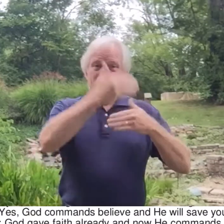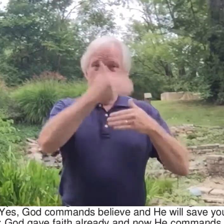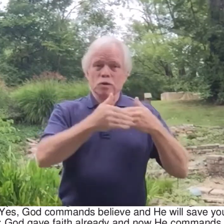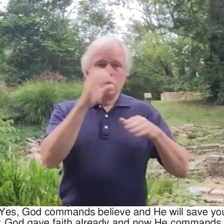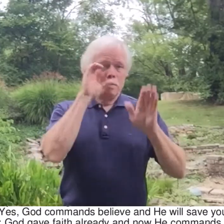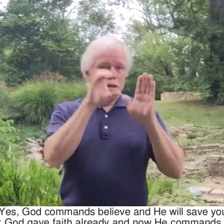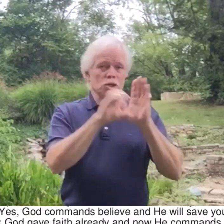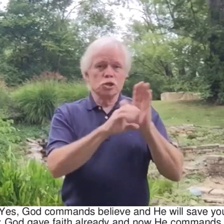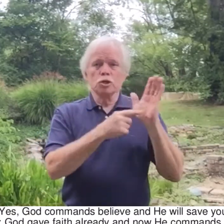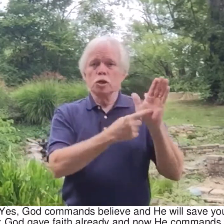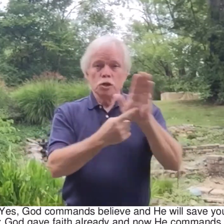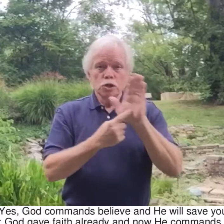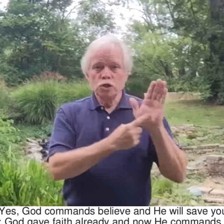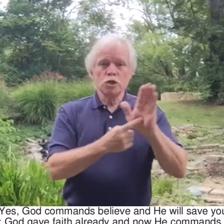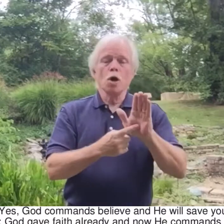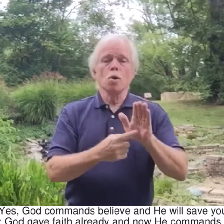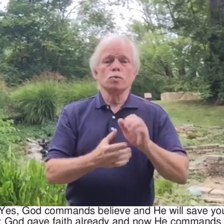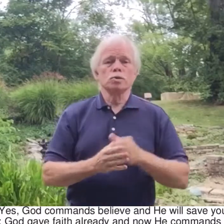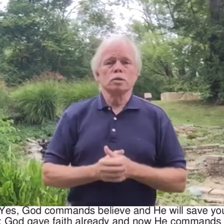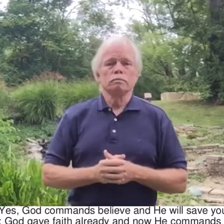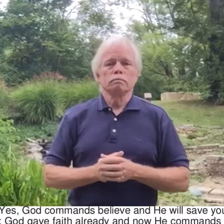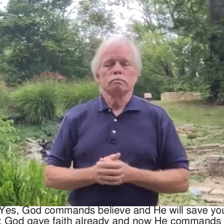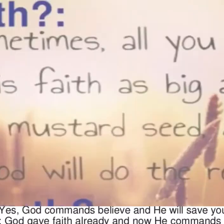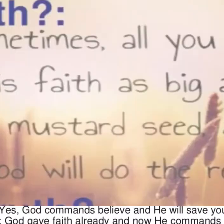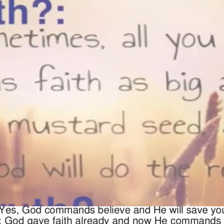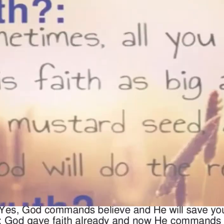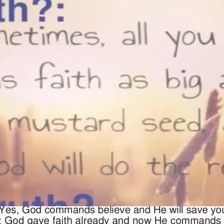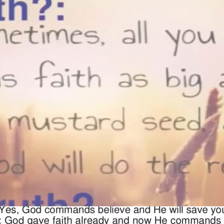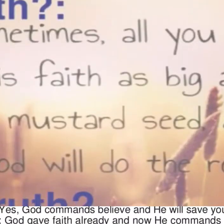cover picture shows.